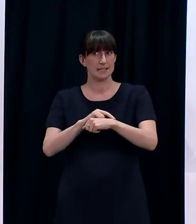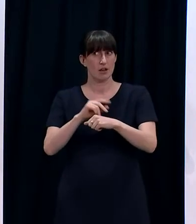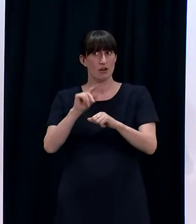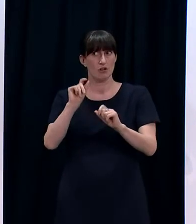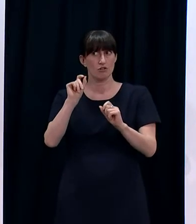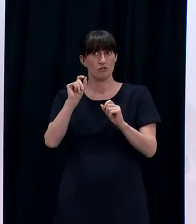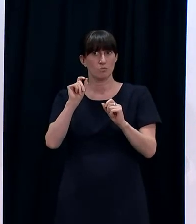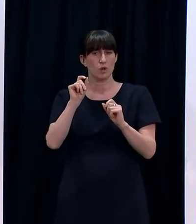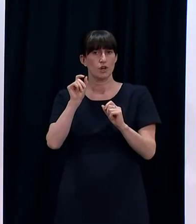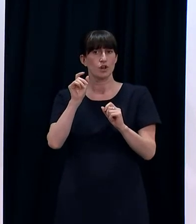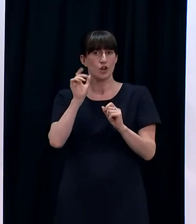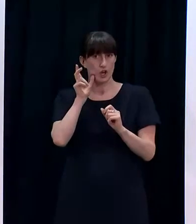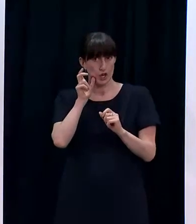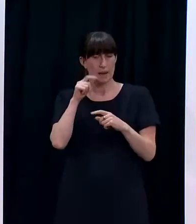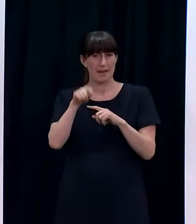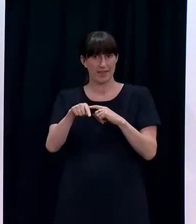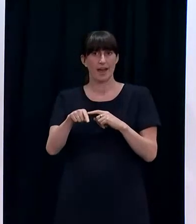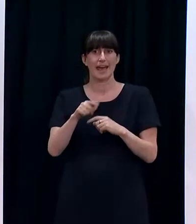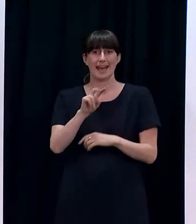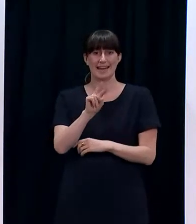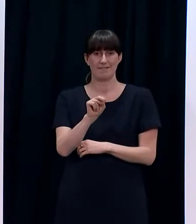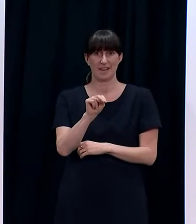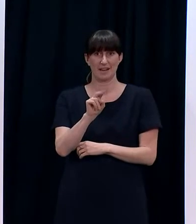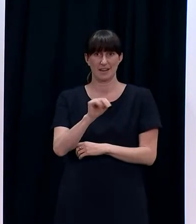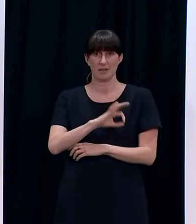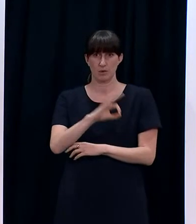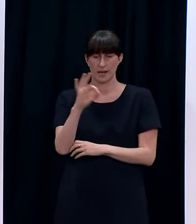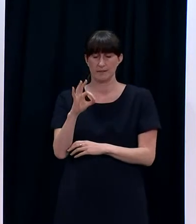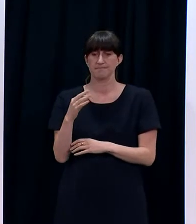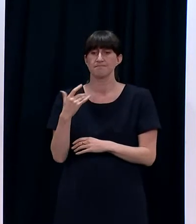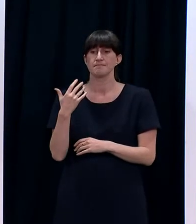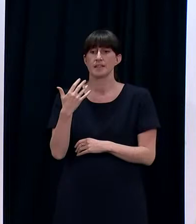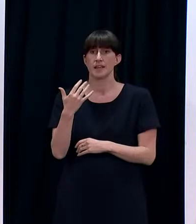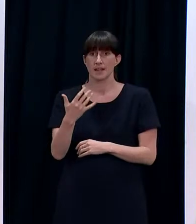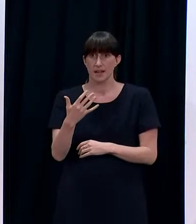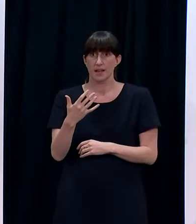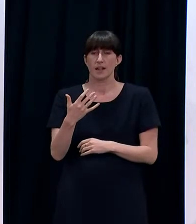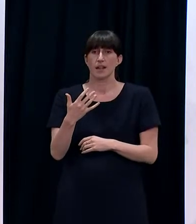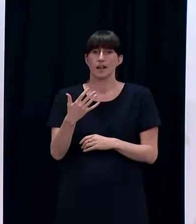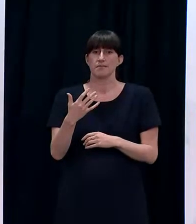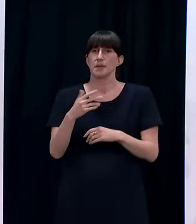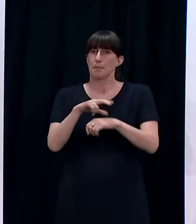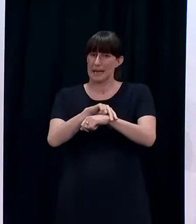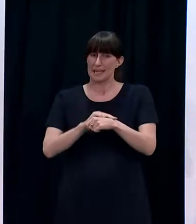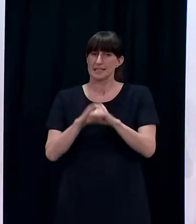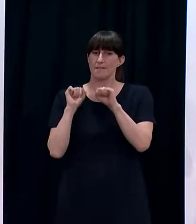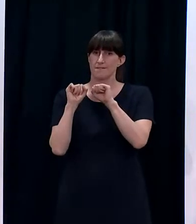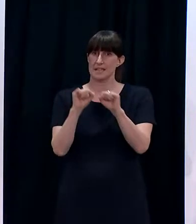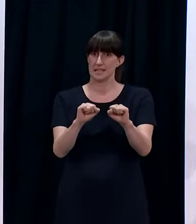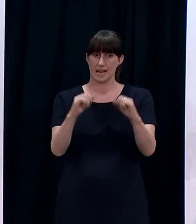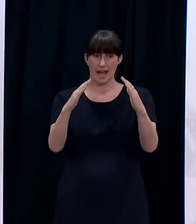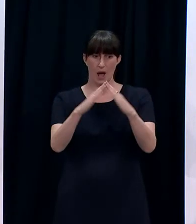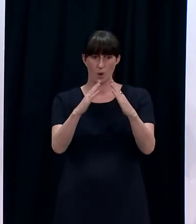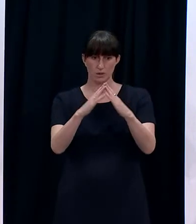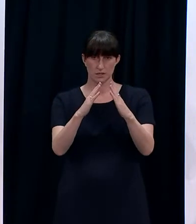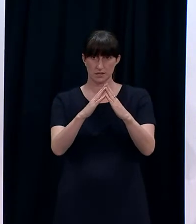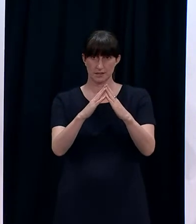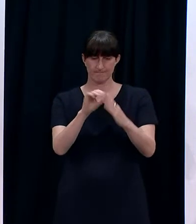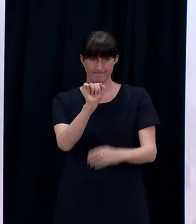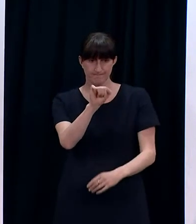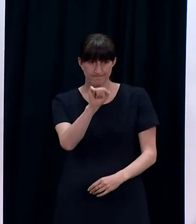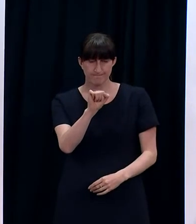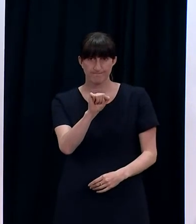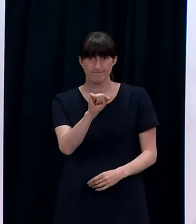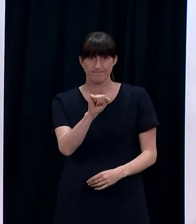a.m. Sometime later, police went to the house of where the person was residing,